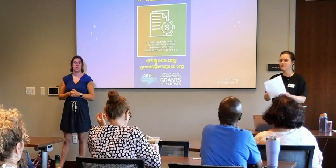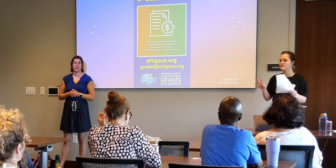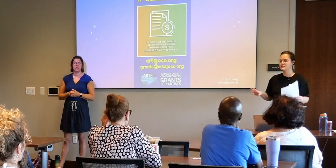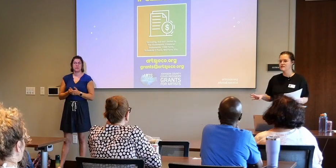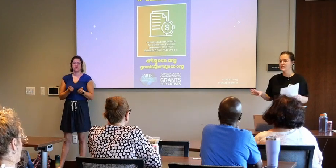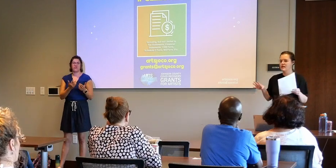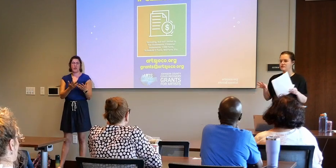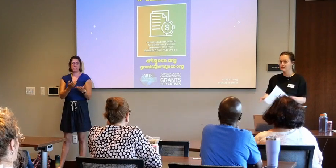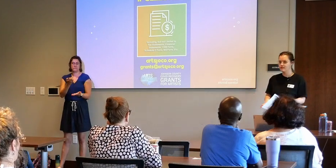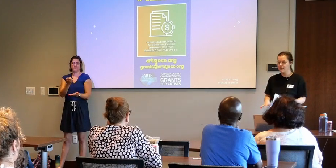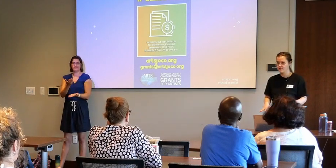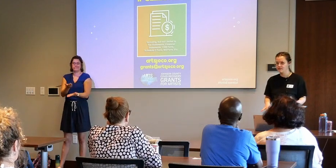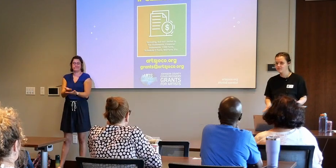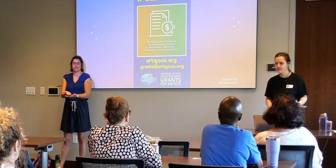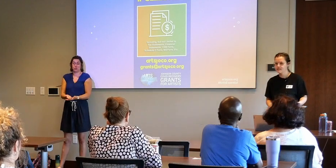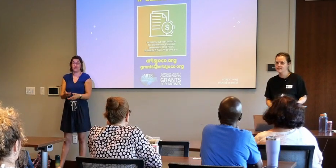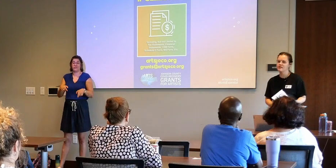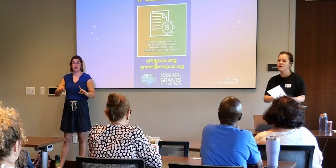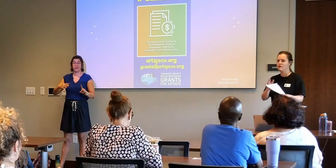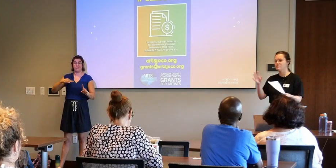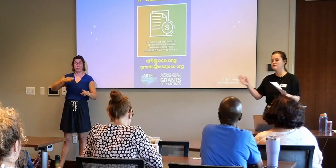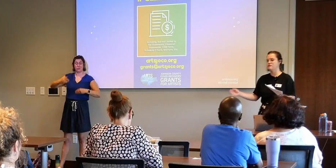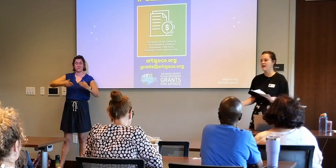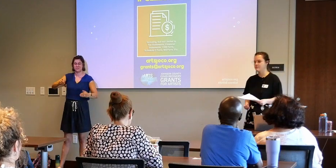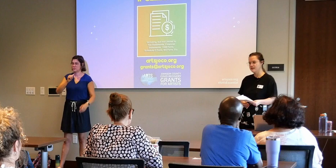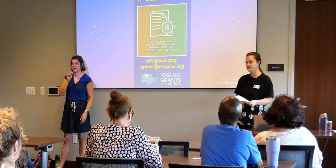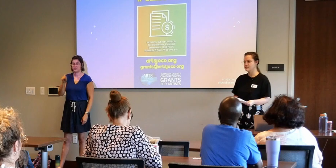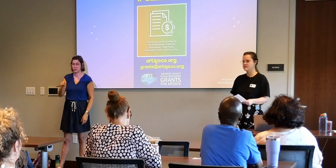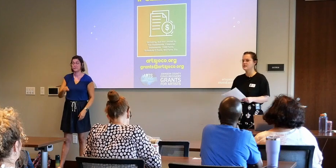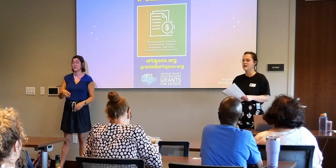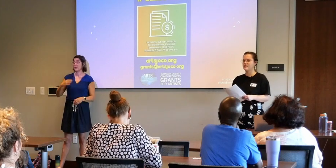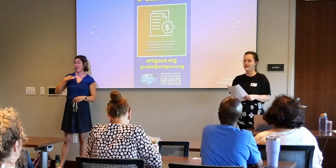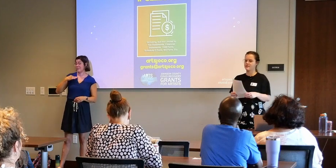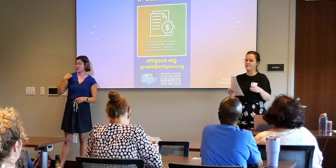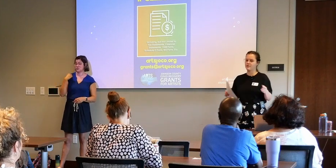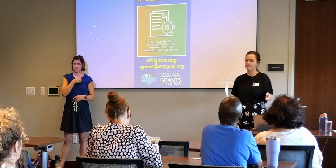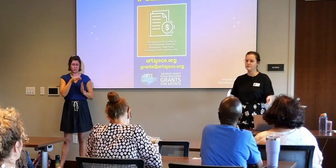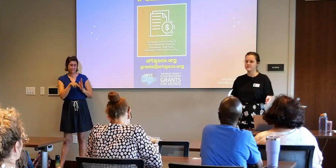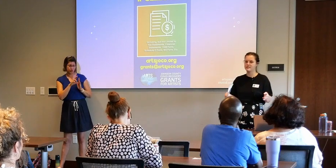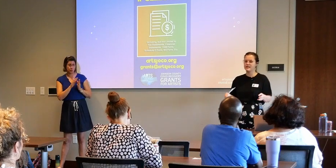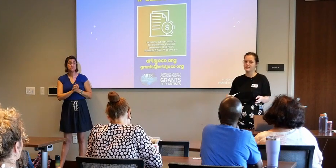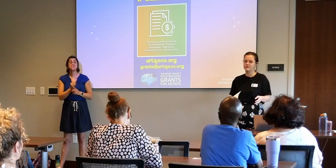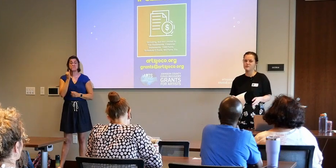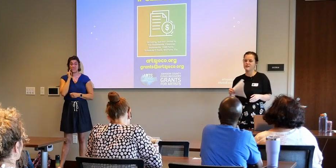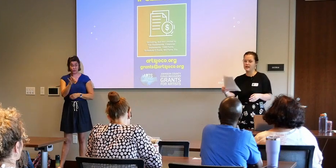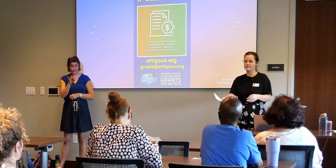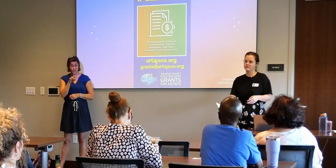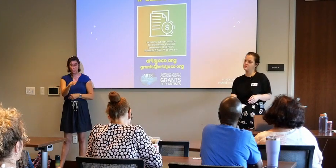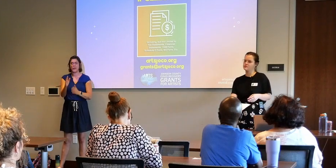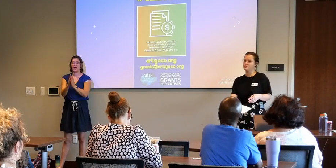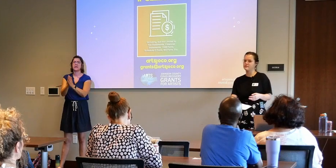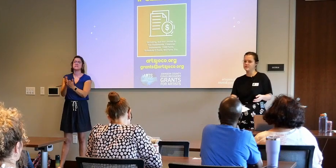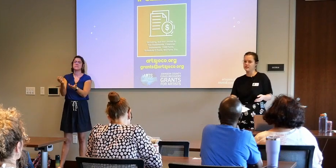supporting documents during the application process. We will review applications, and then at that point, if you are selected, we will then